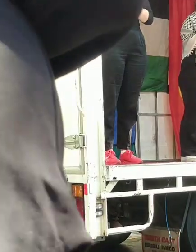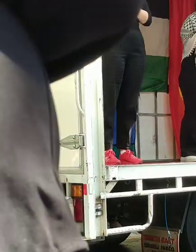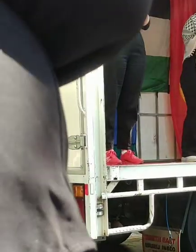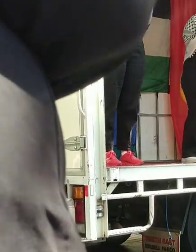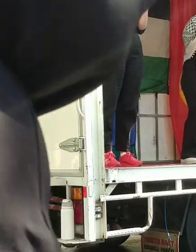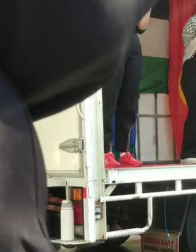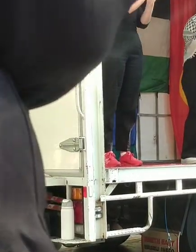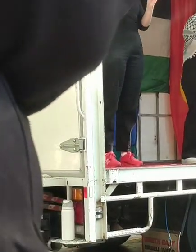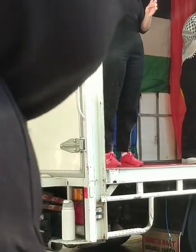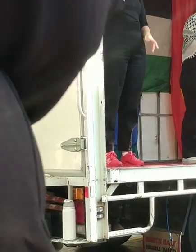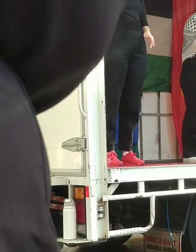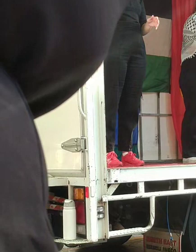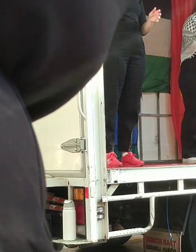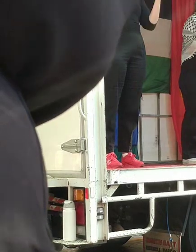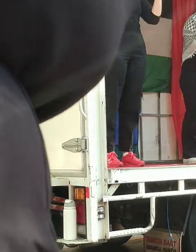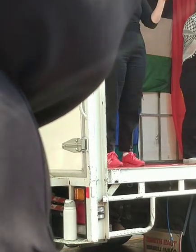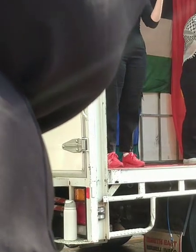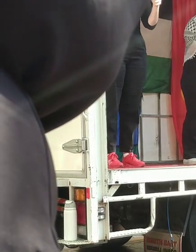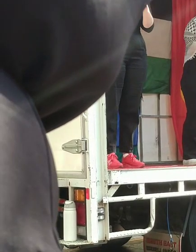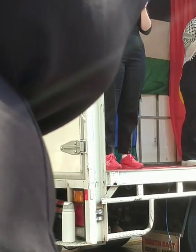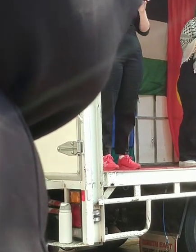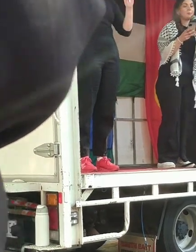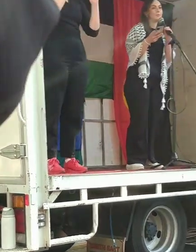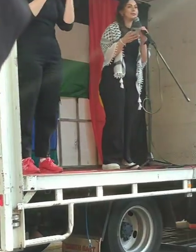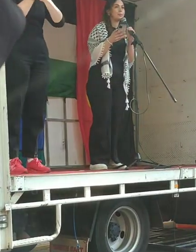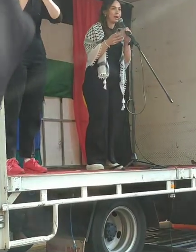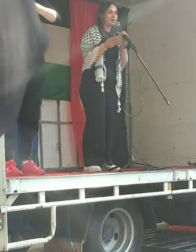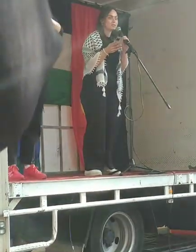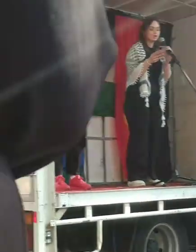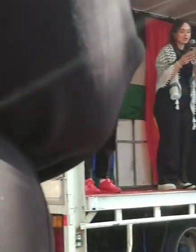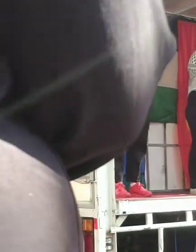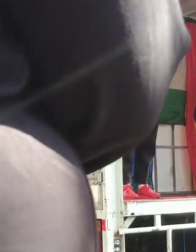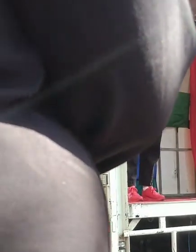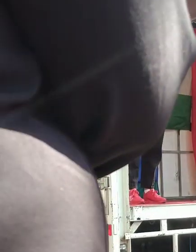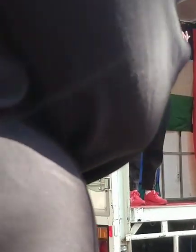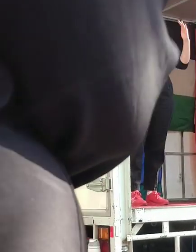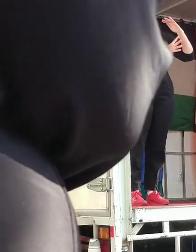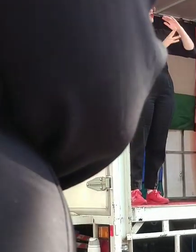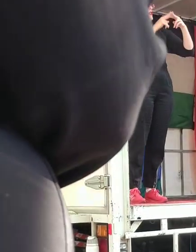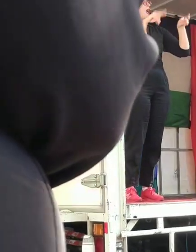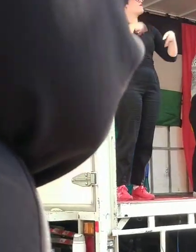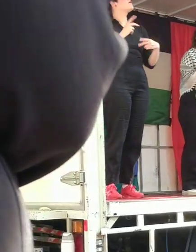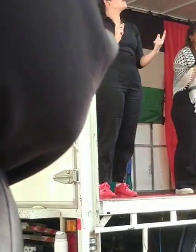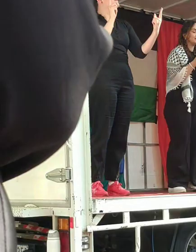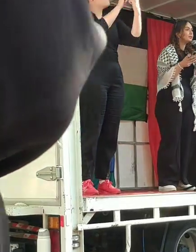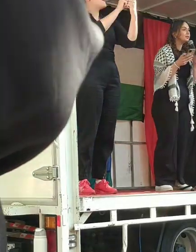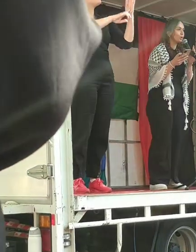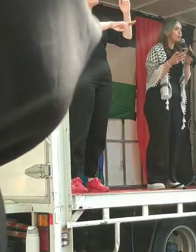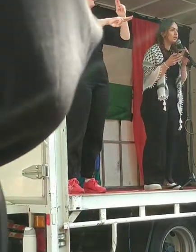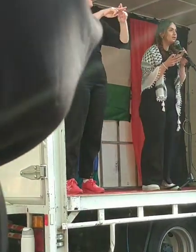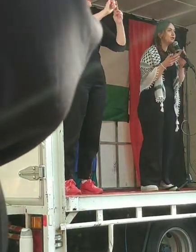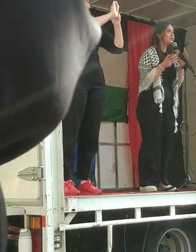there is occupation, there is inhumanity. I actually went to a refugee camp and we met the parents of a child who was murdered with a sniper by an